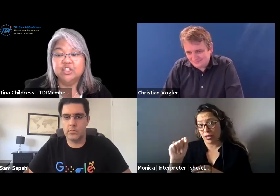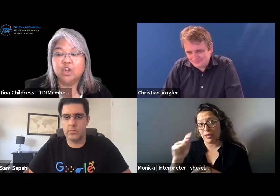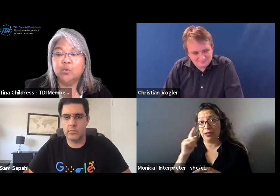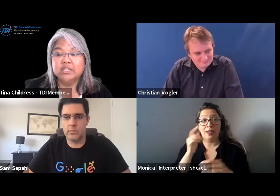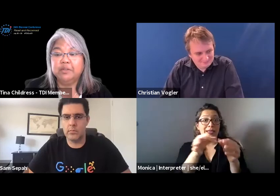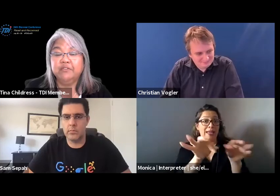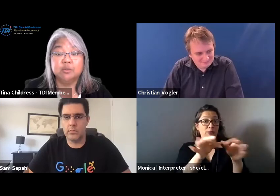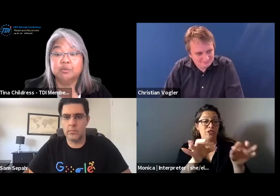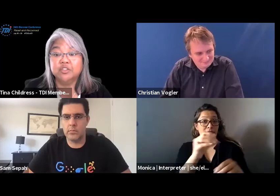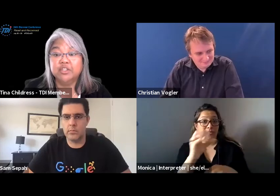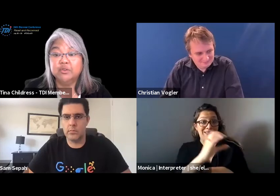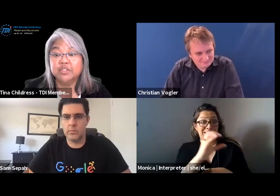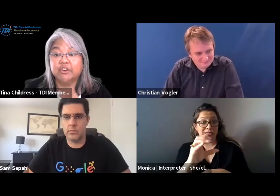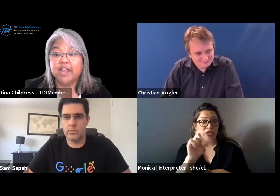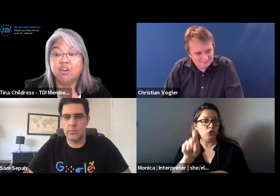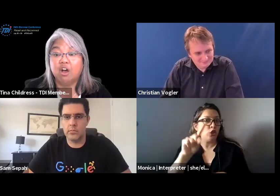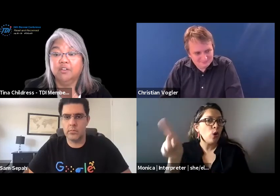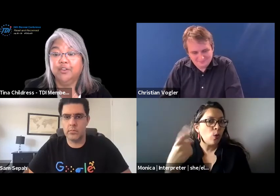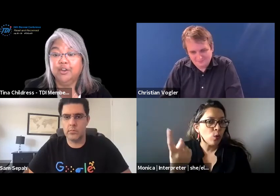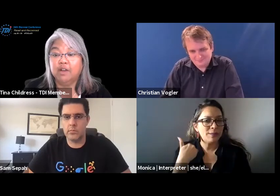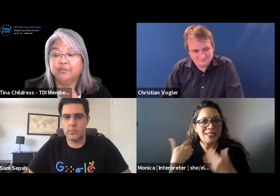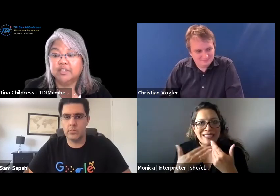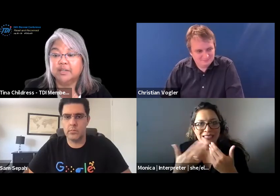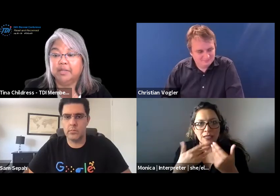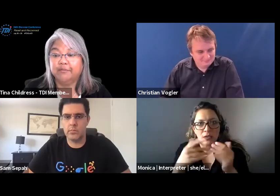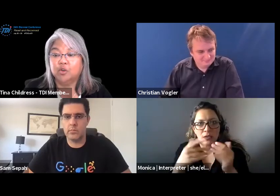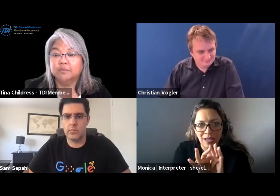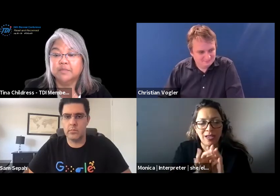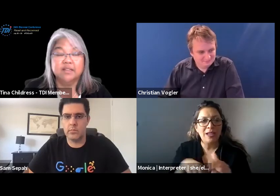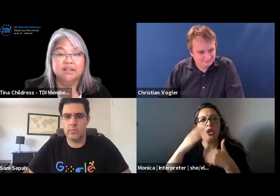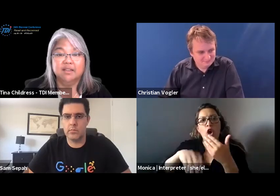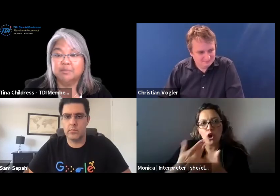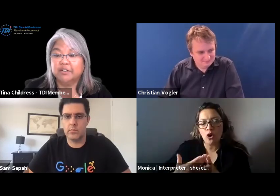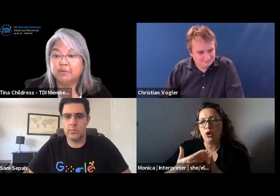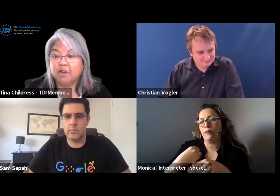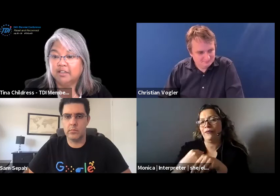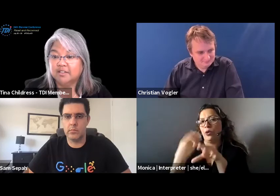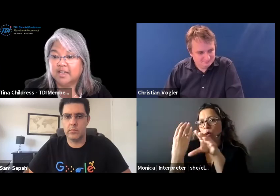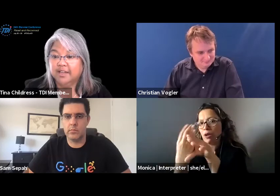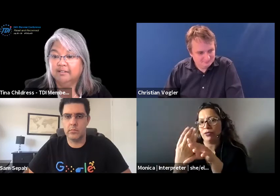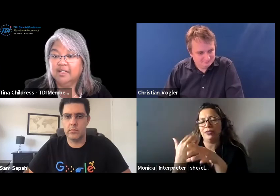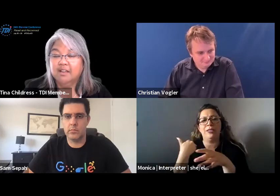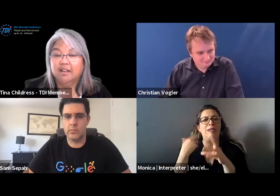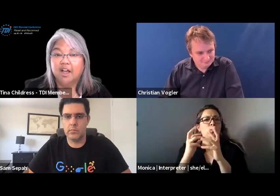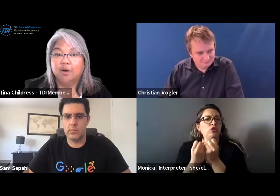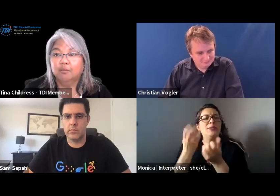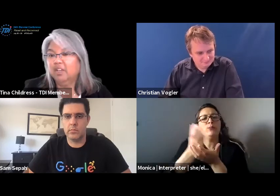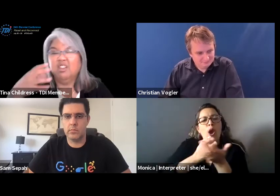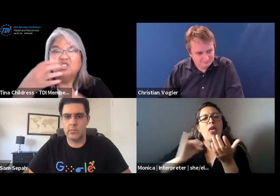should always be visible to the user and all video conferencing platforms as part of the product design. And just